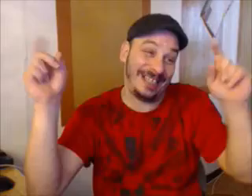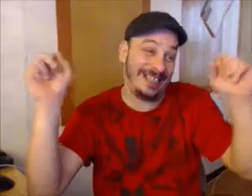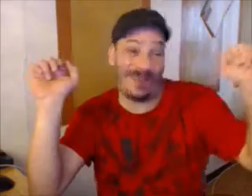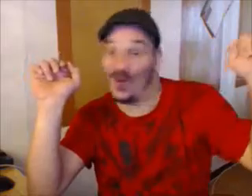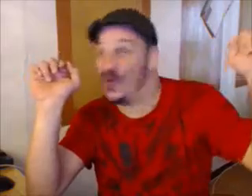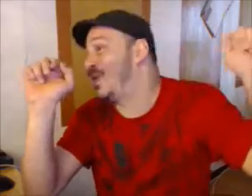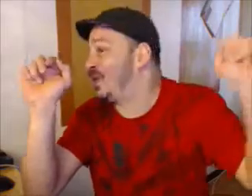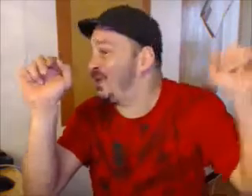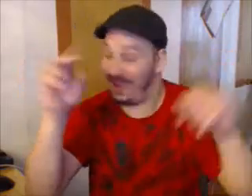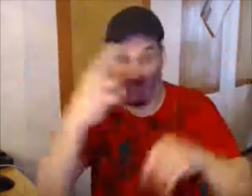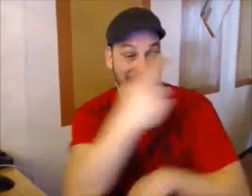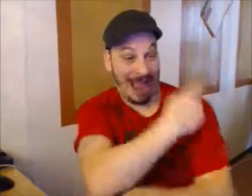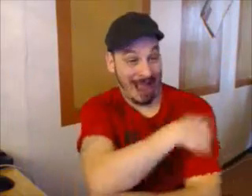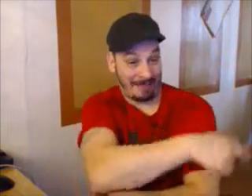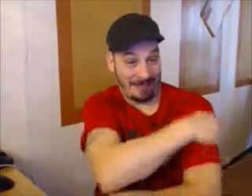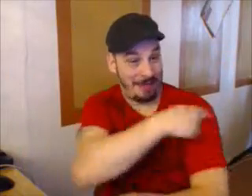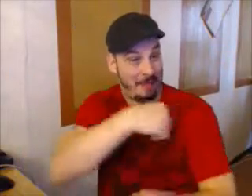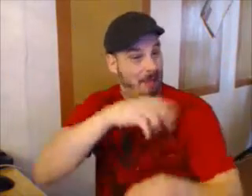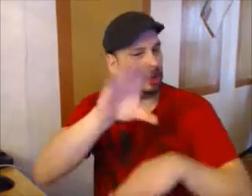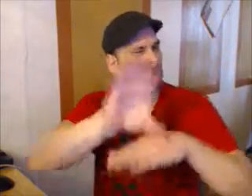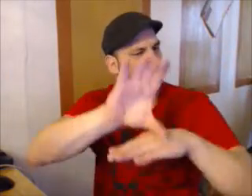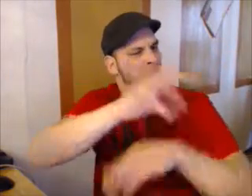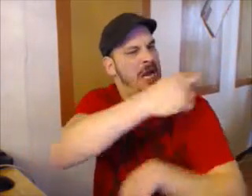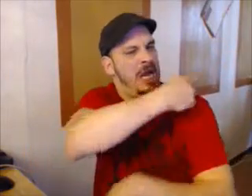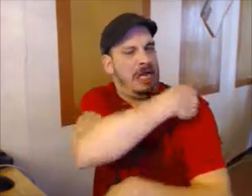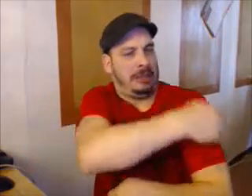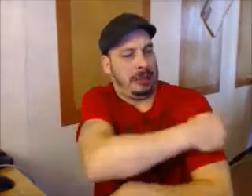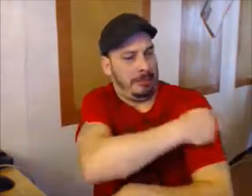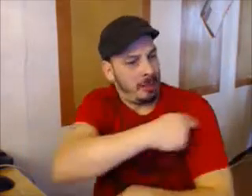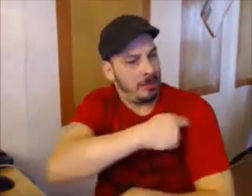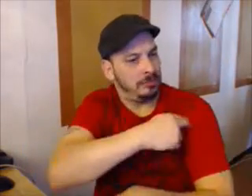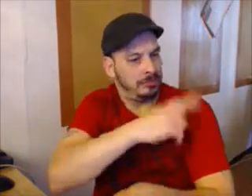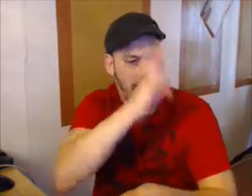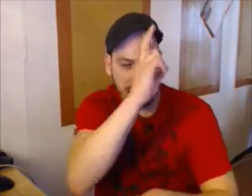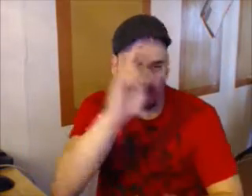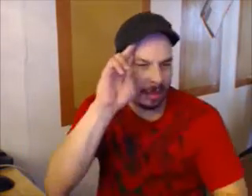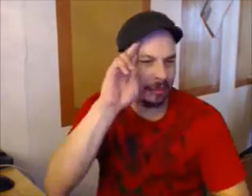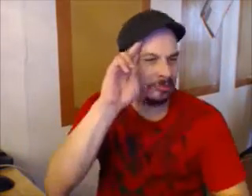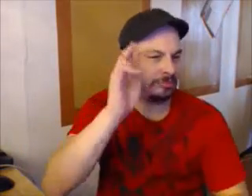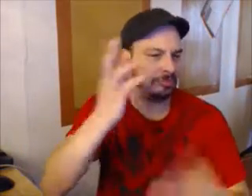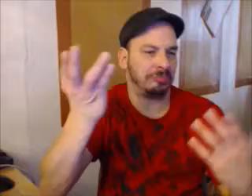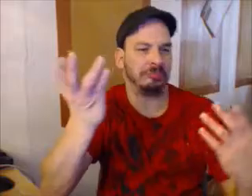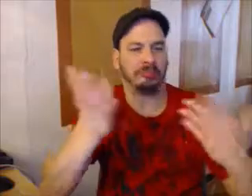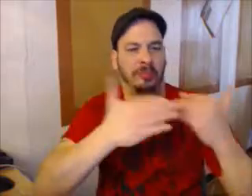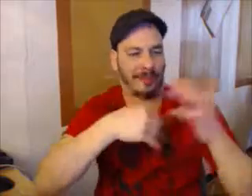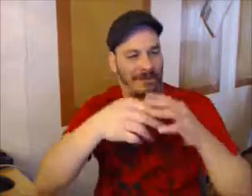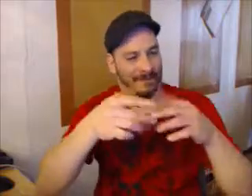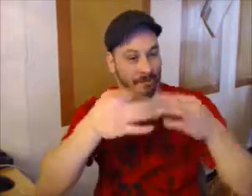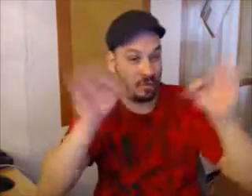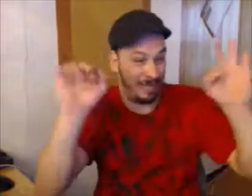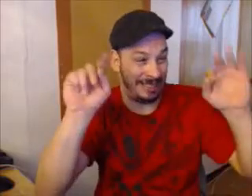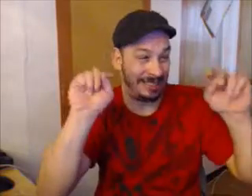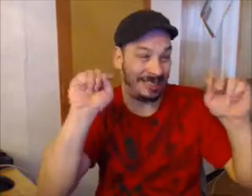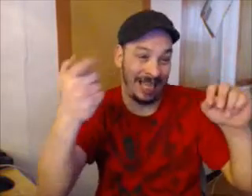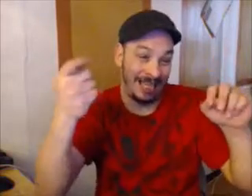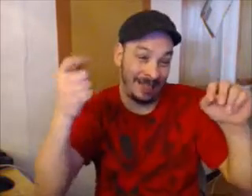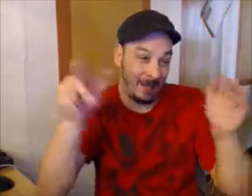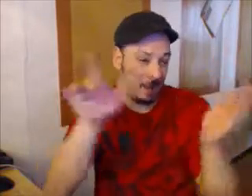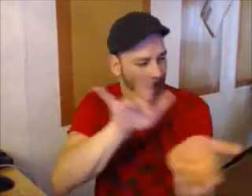solution, a real solution that will actually solve the problem. Kicking the can further down the road, which is one of the things that we hear out of